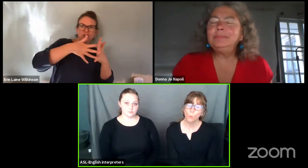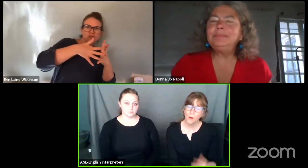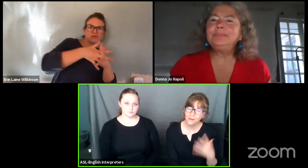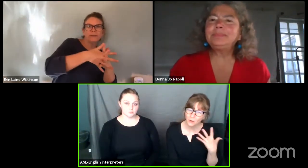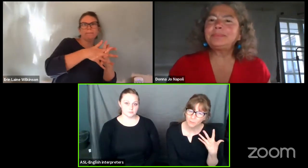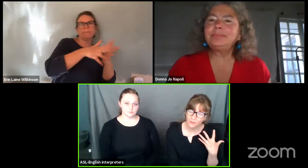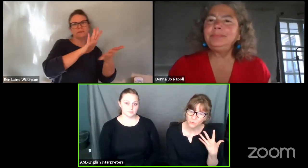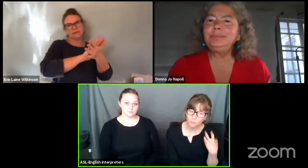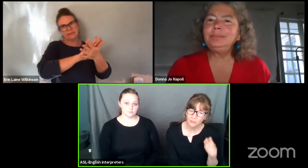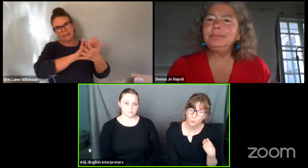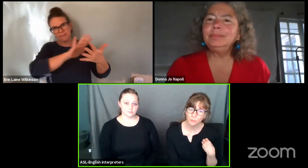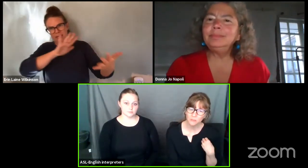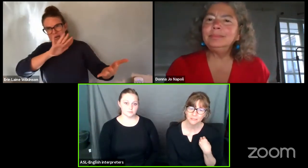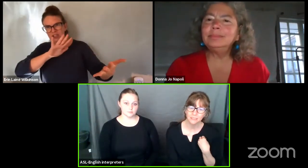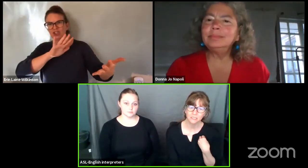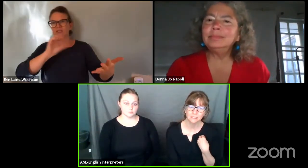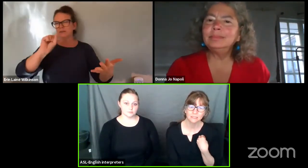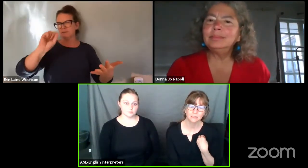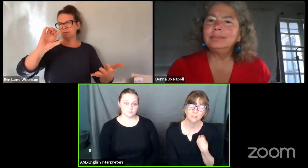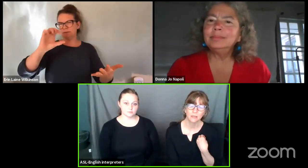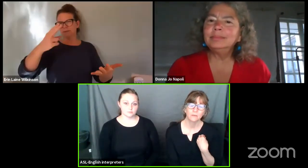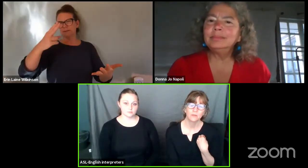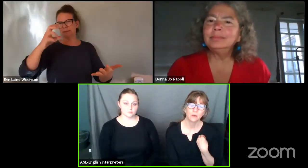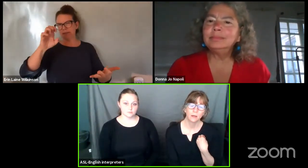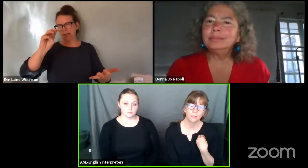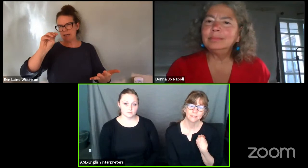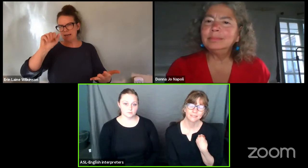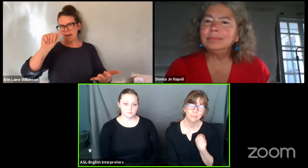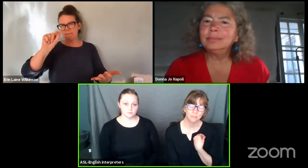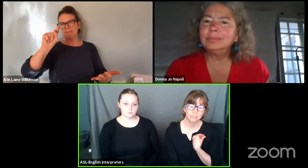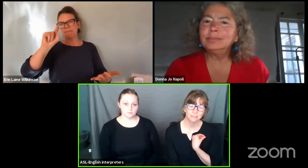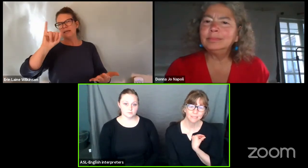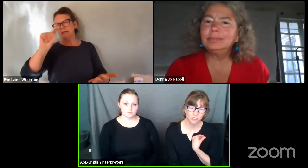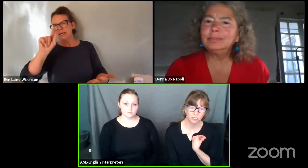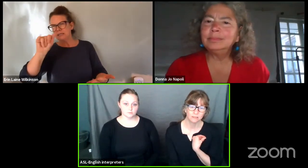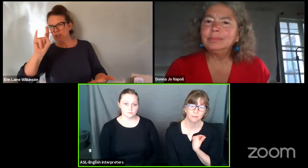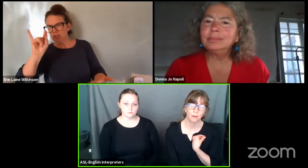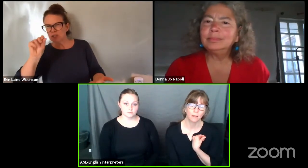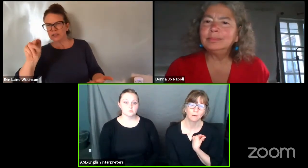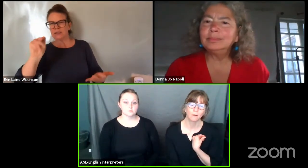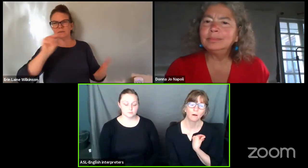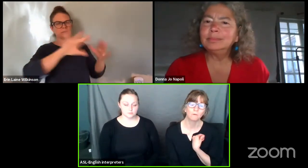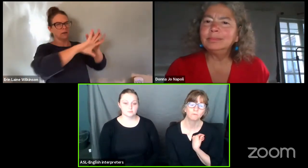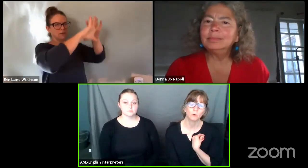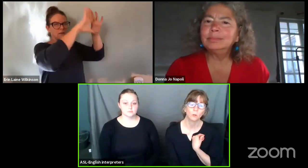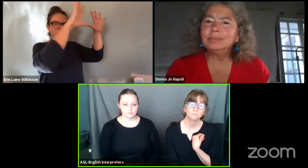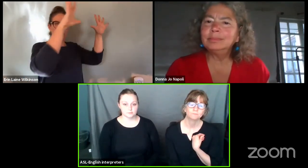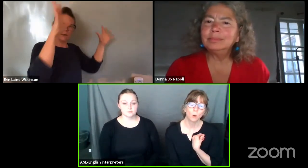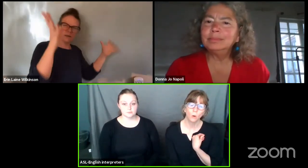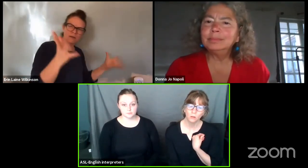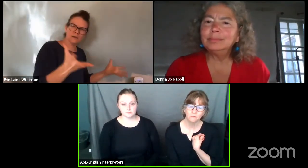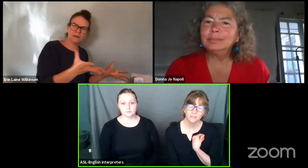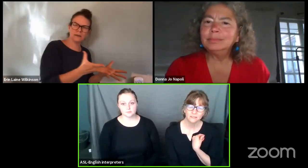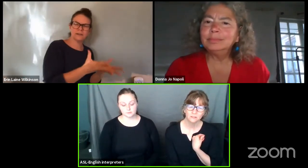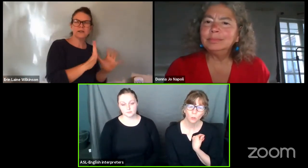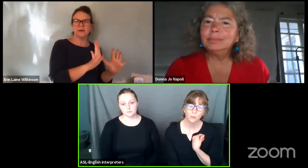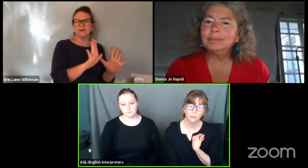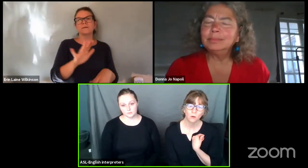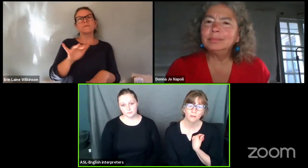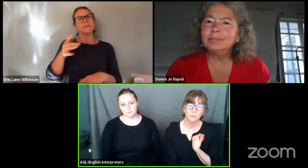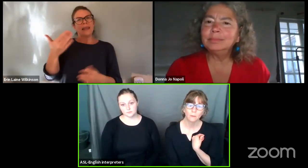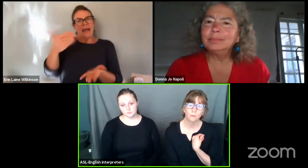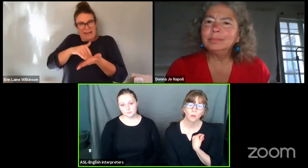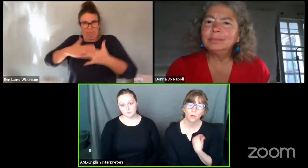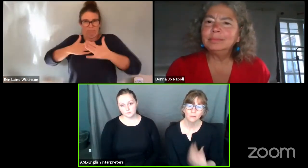and I wonder about those mental representations, the schematization of all of this that's